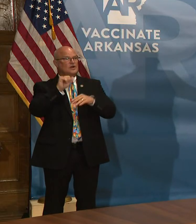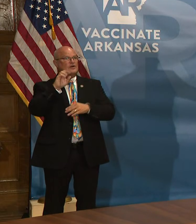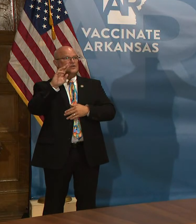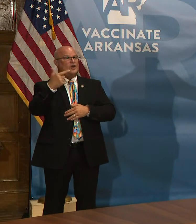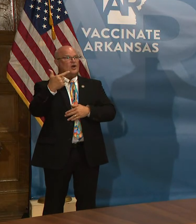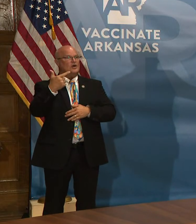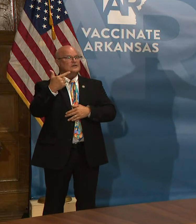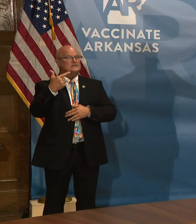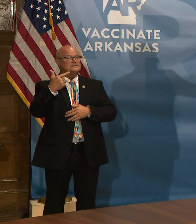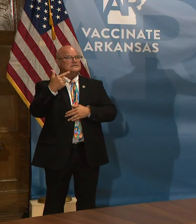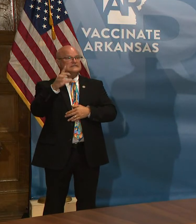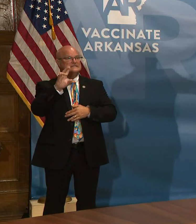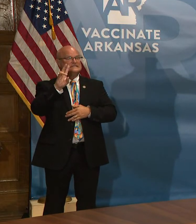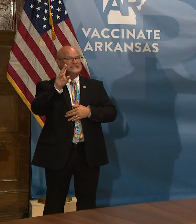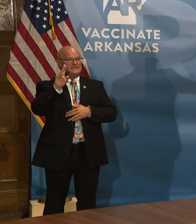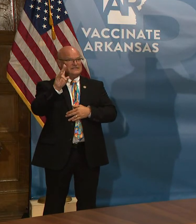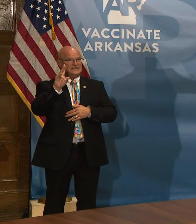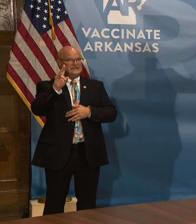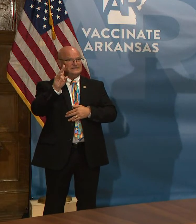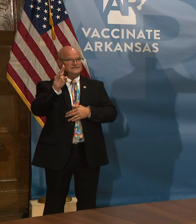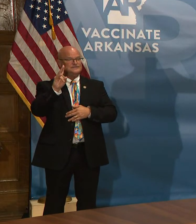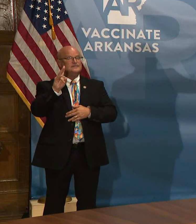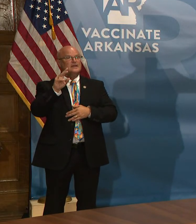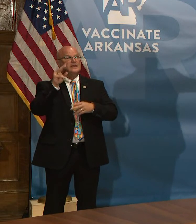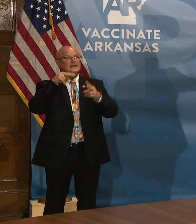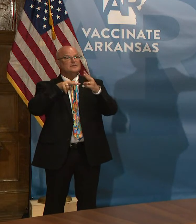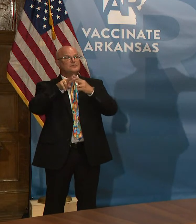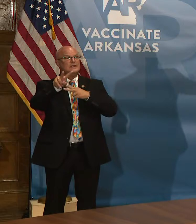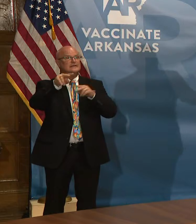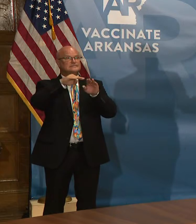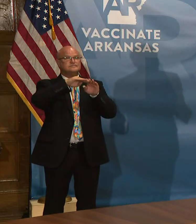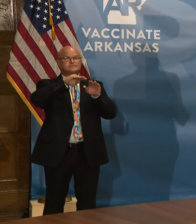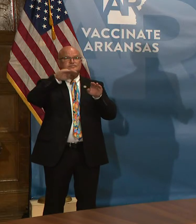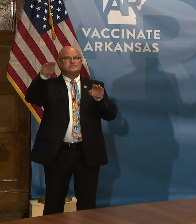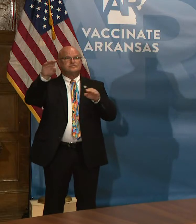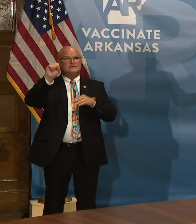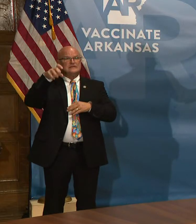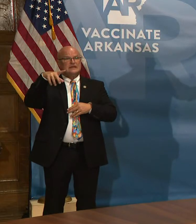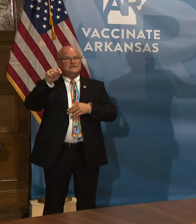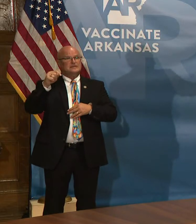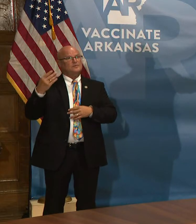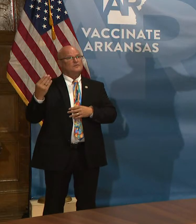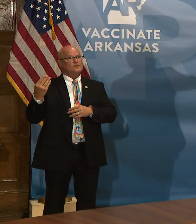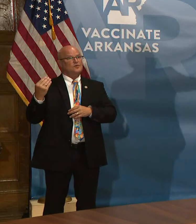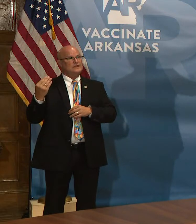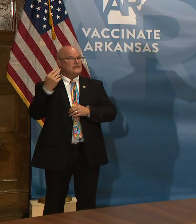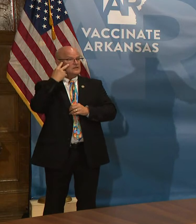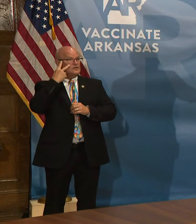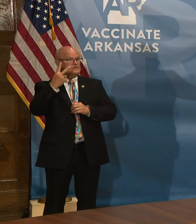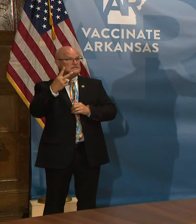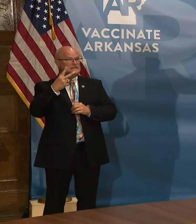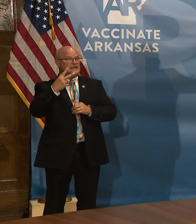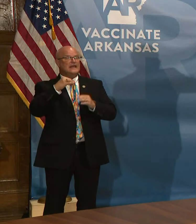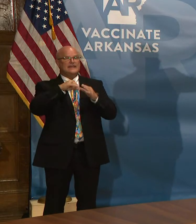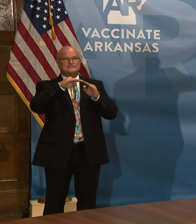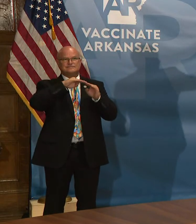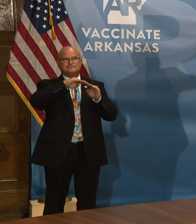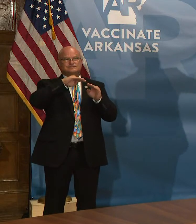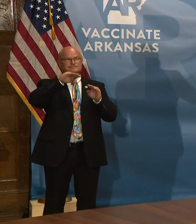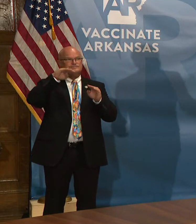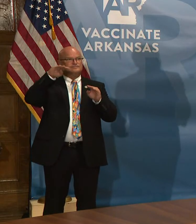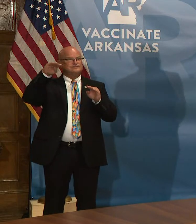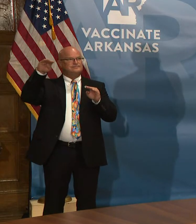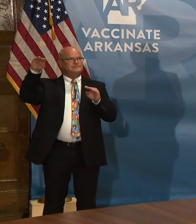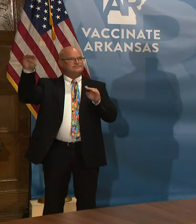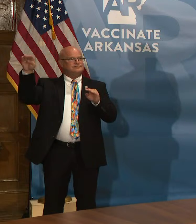August 17th, the projection all the way through September 14th. You can see the line that would go